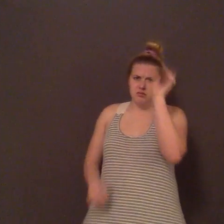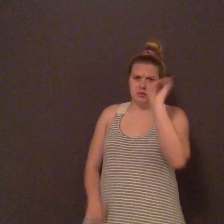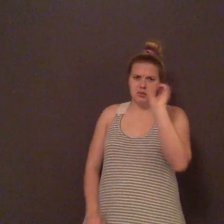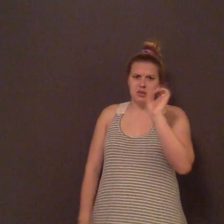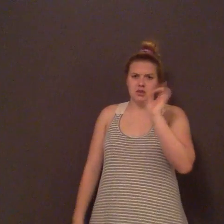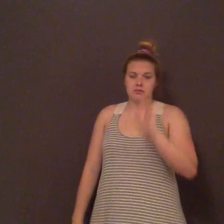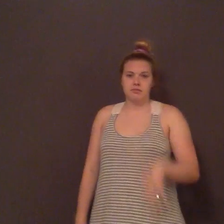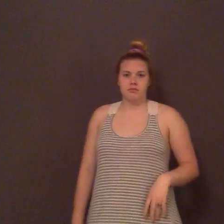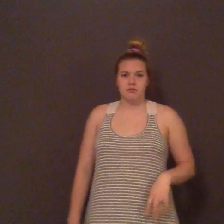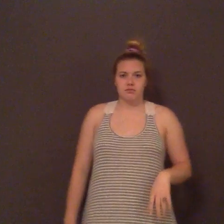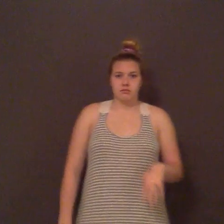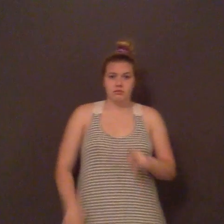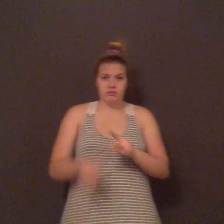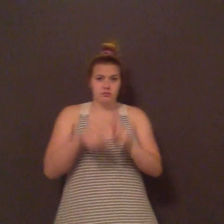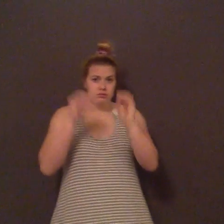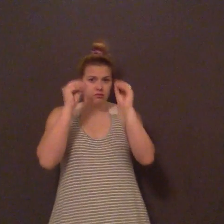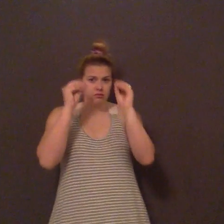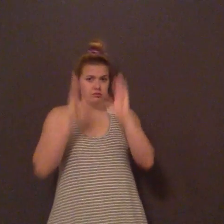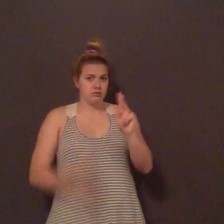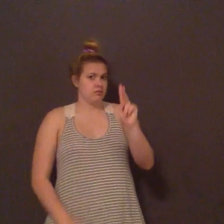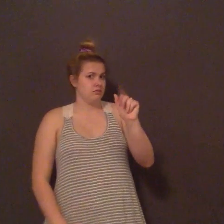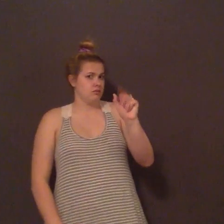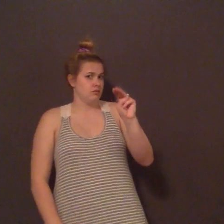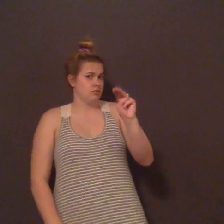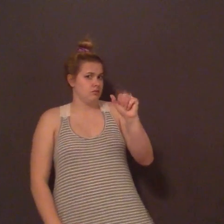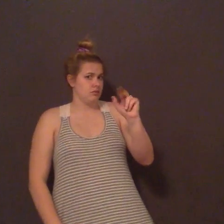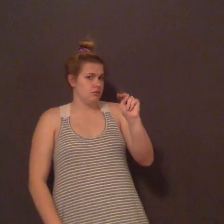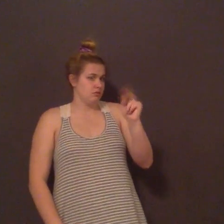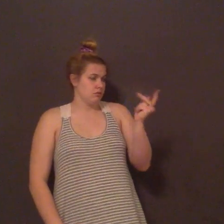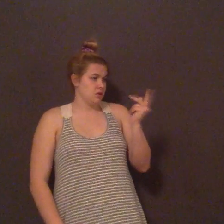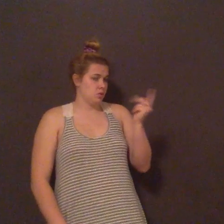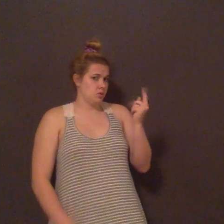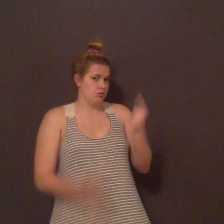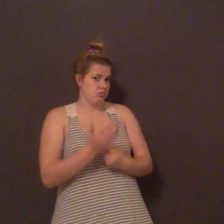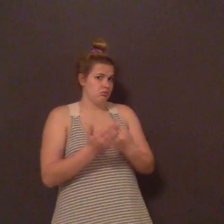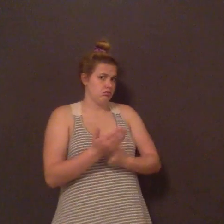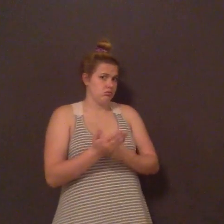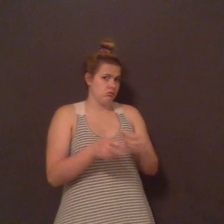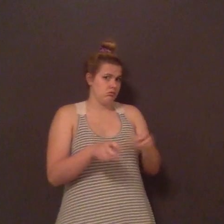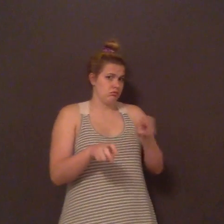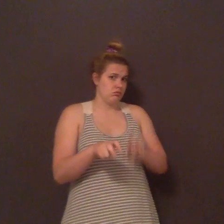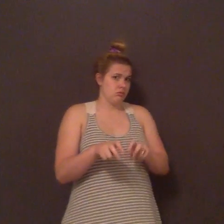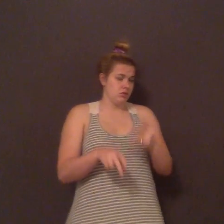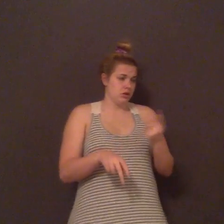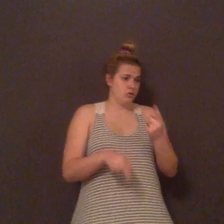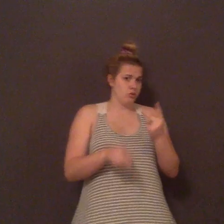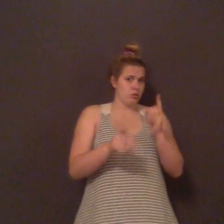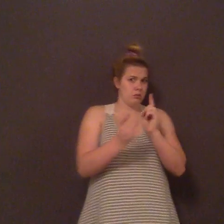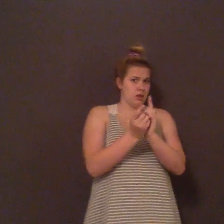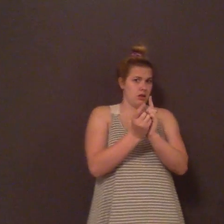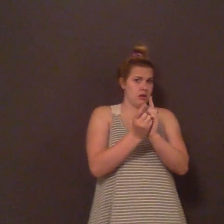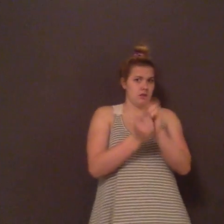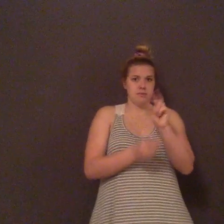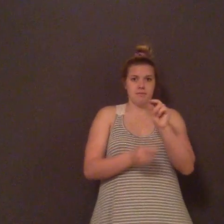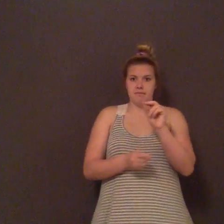Professor Kamen? Yes. My name is Stephen Whitaker. May I speak with you for a moment? Sure. I'm sorry, have we met? No, but my daughter is in